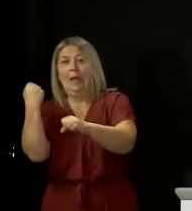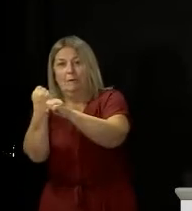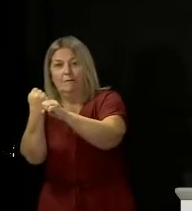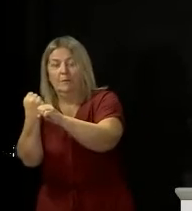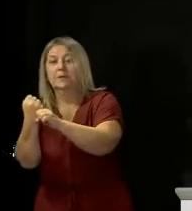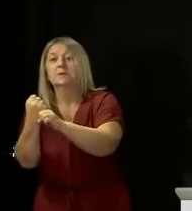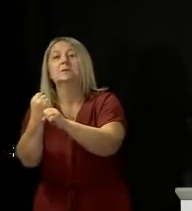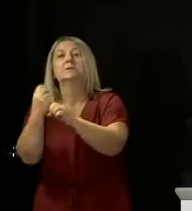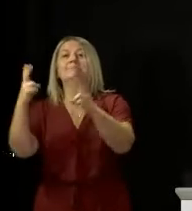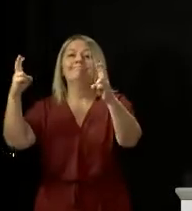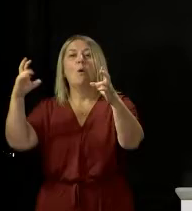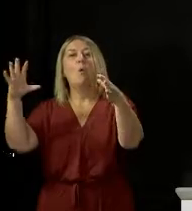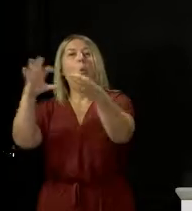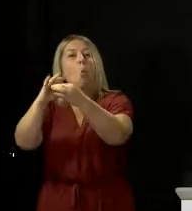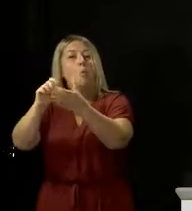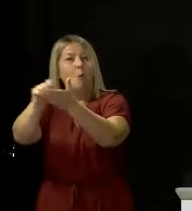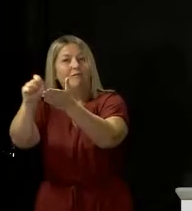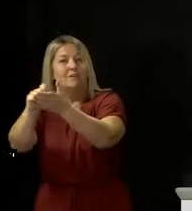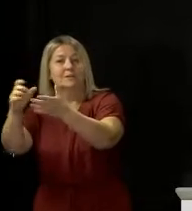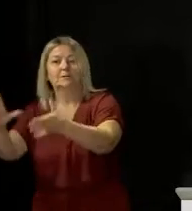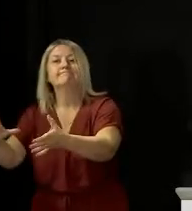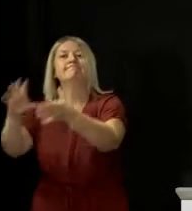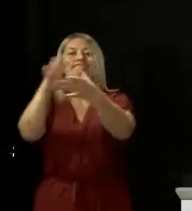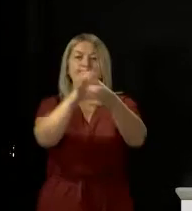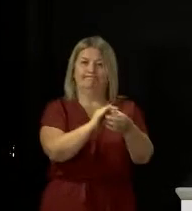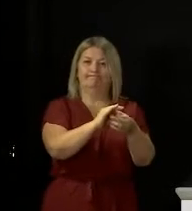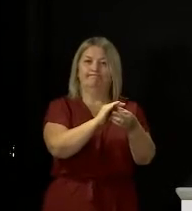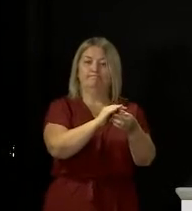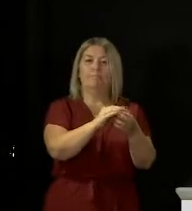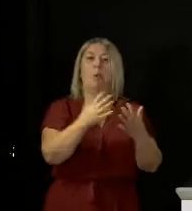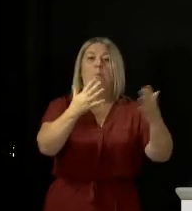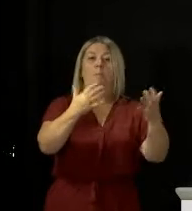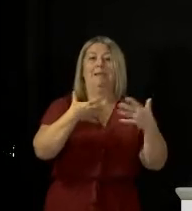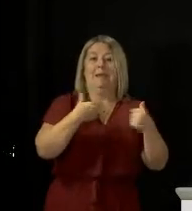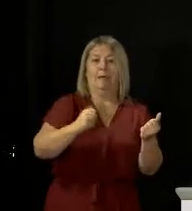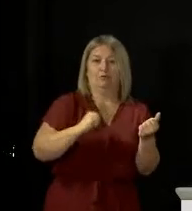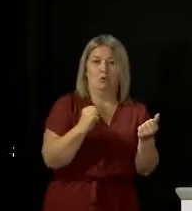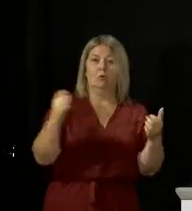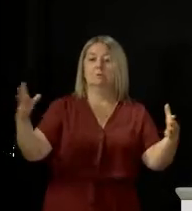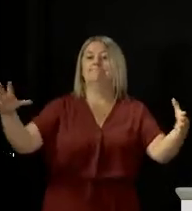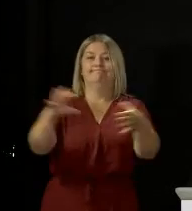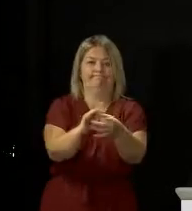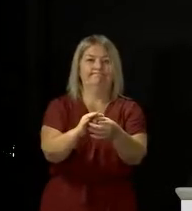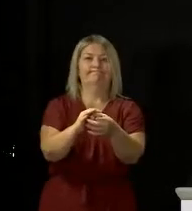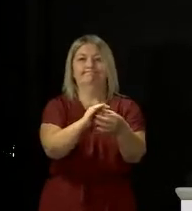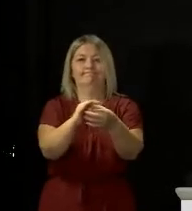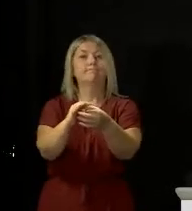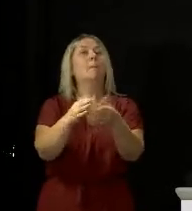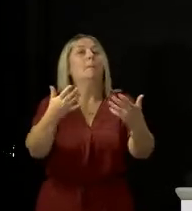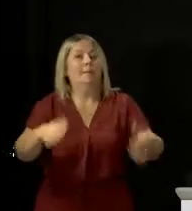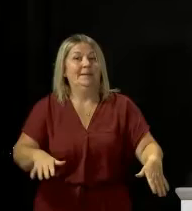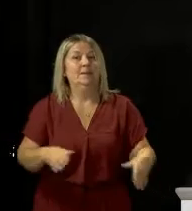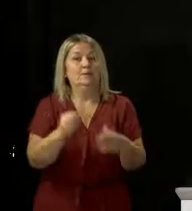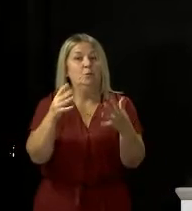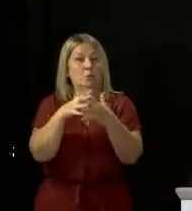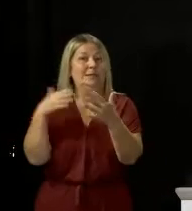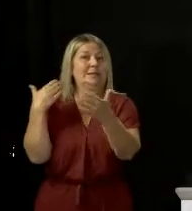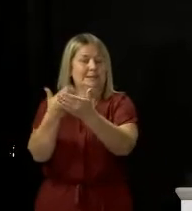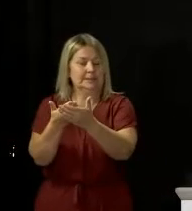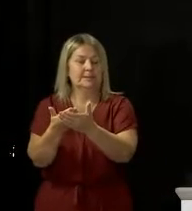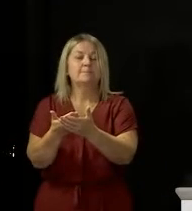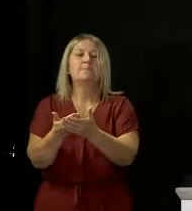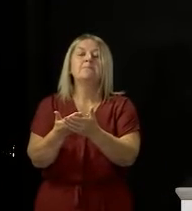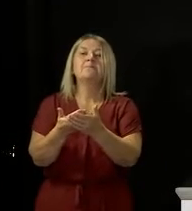Office to Public Health Scotland. That work has been underway over the past few weeks. There was an